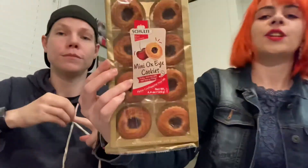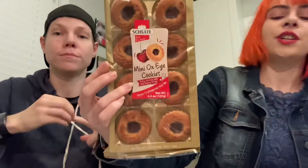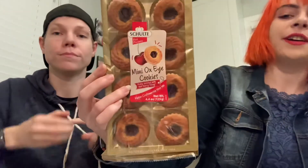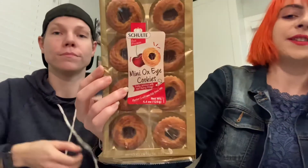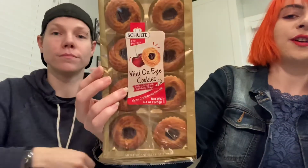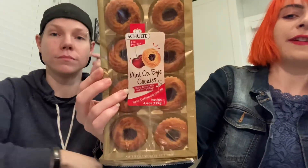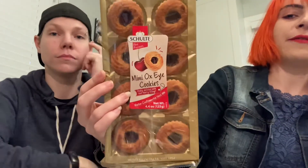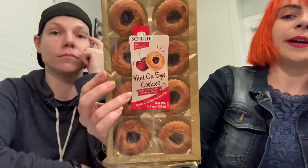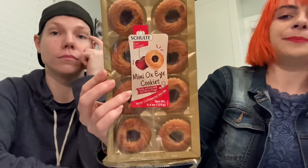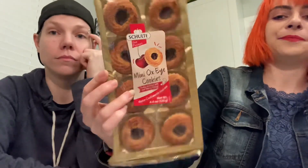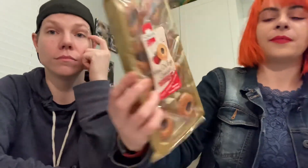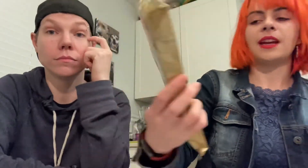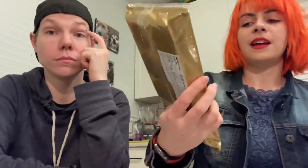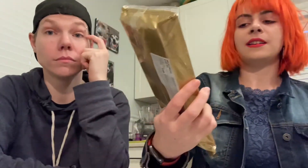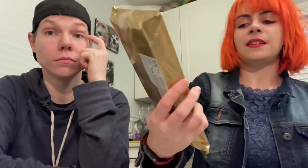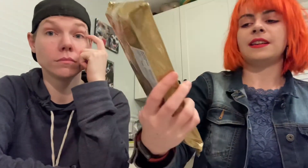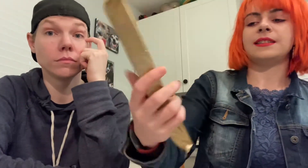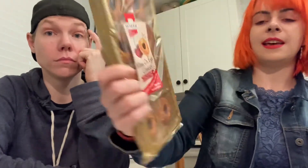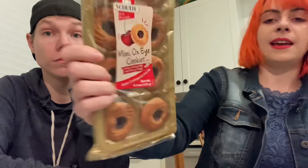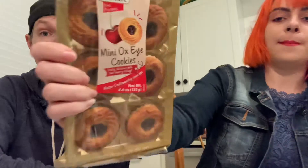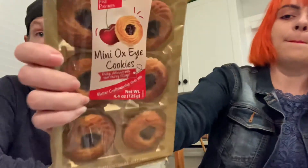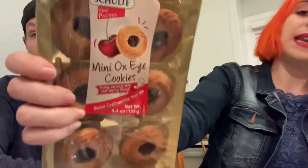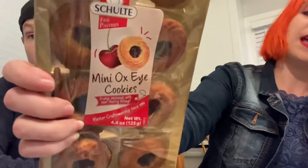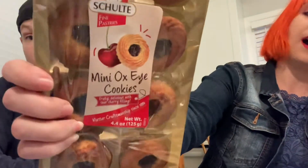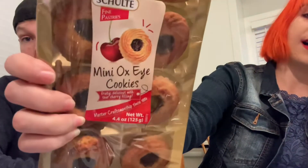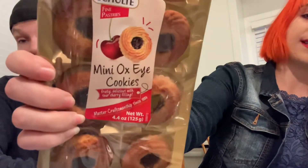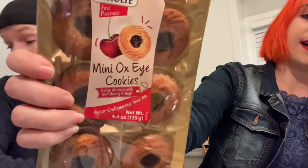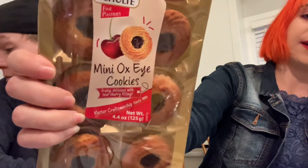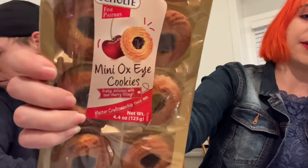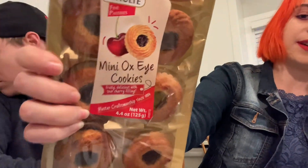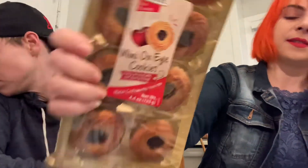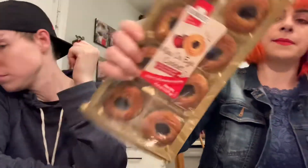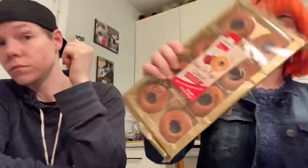Cherry is her favorite, and they say mini ox eye cookies.